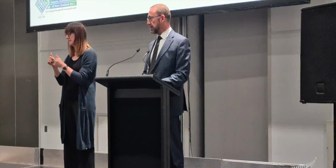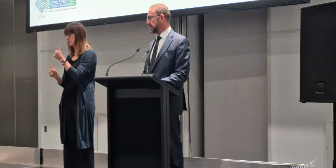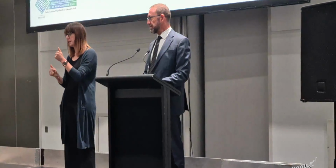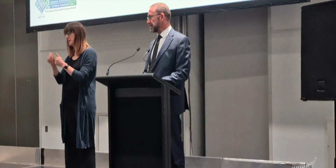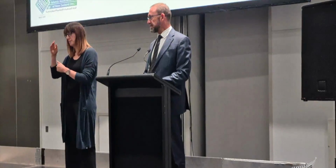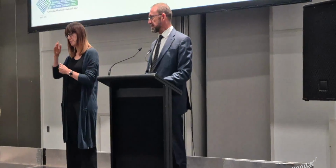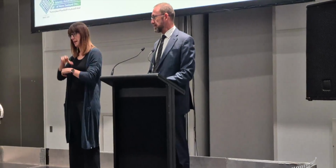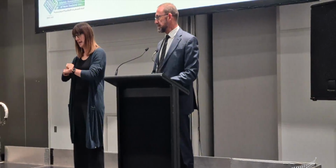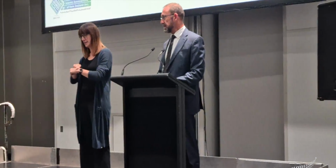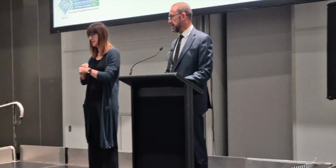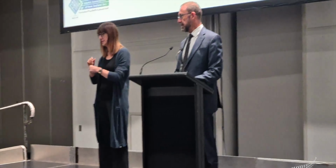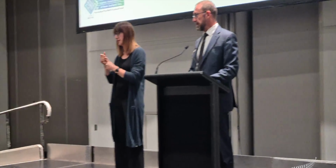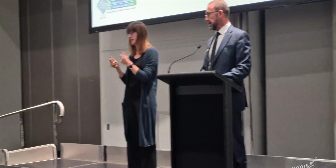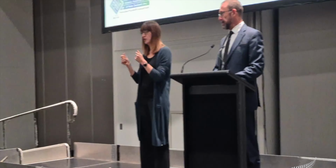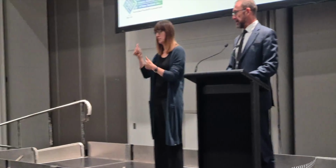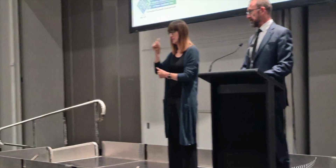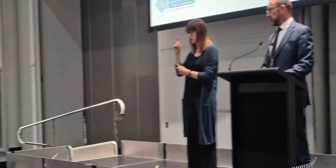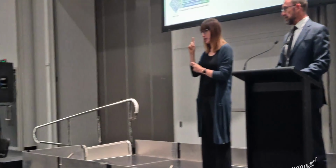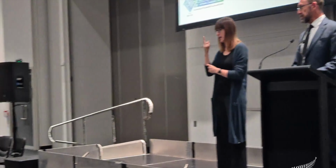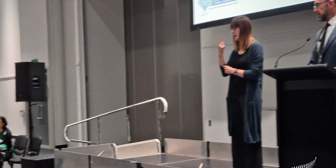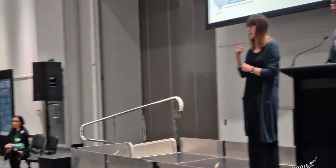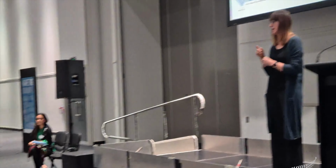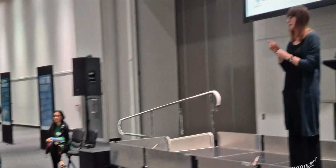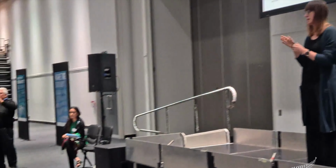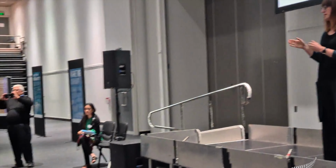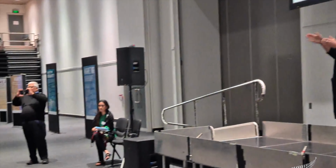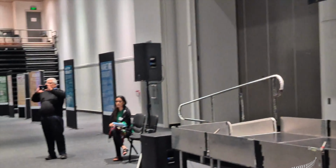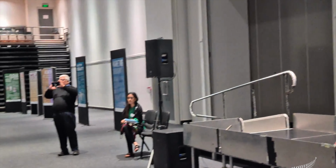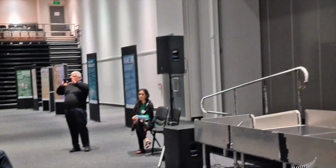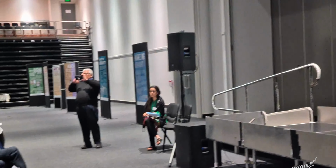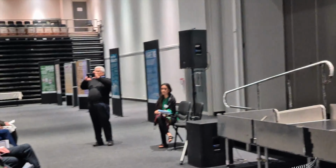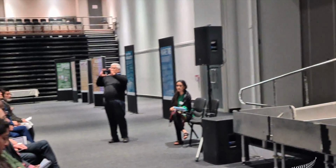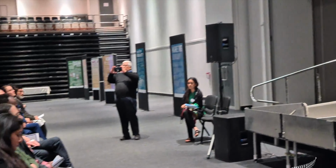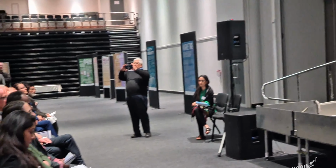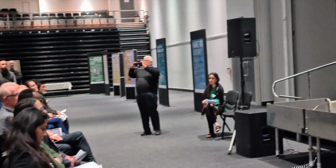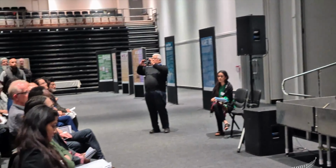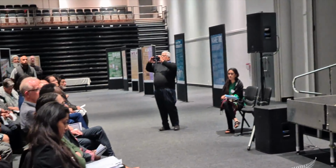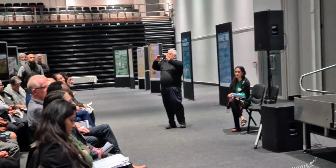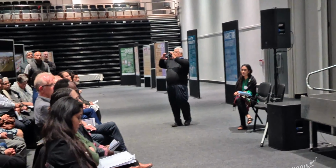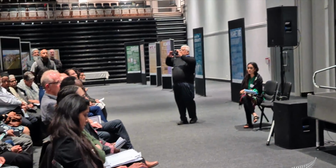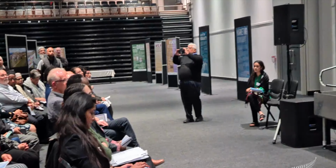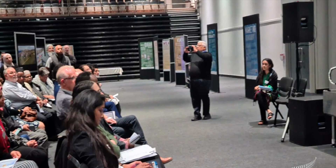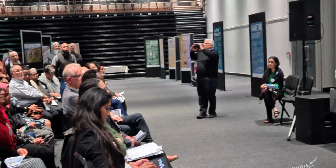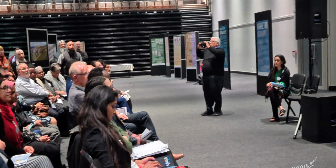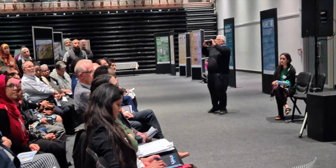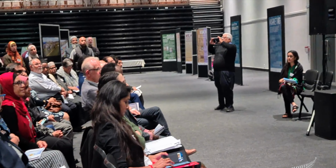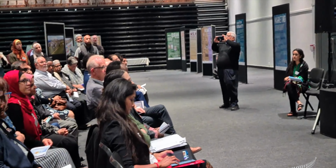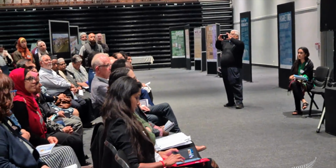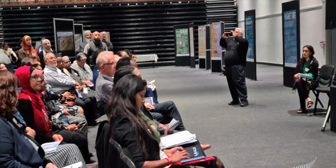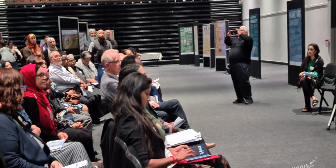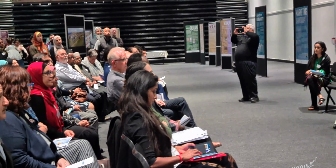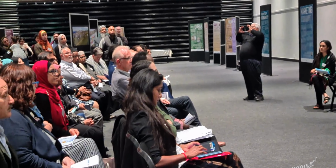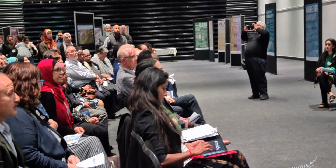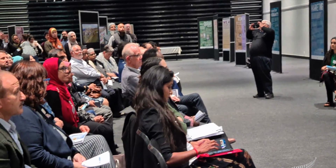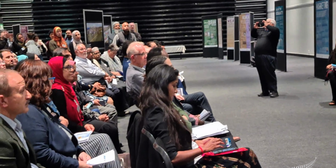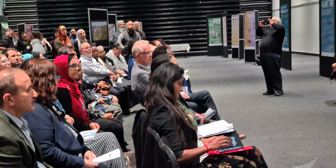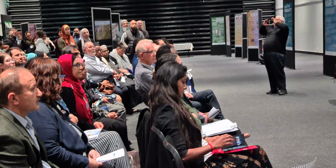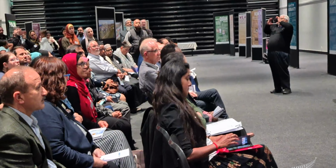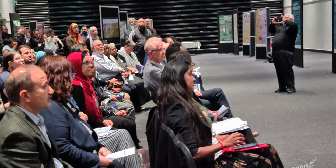Omaha, the Race Relations Commissioner, Ming Fu, to Her Excellency, the High Commissioner for Malaysia, to His Lordship Premier Andy